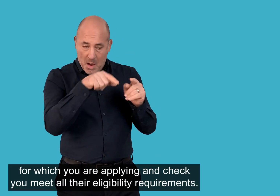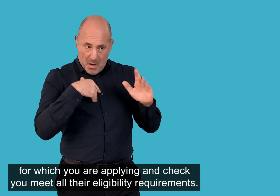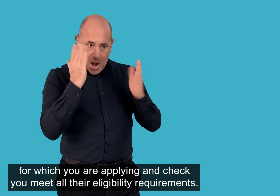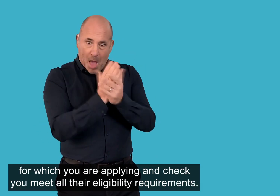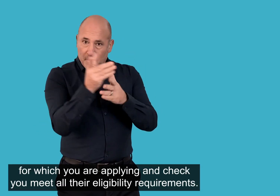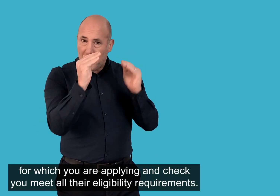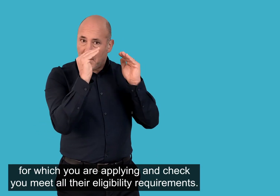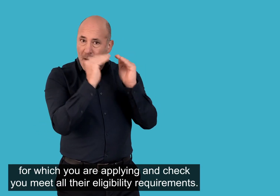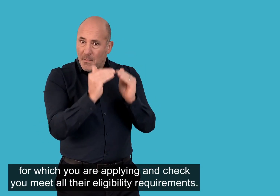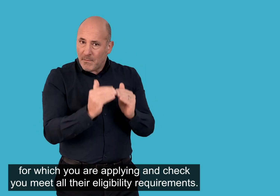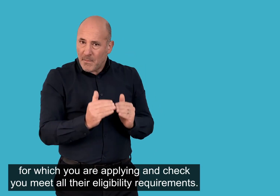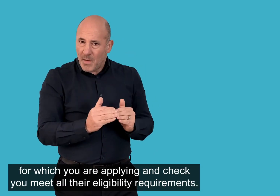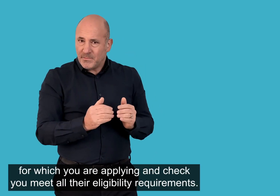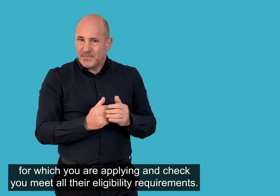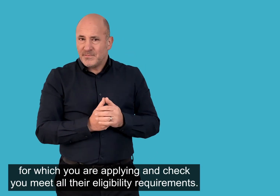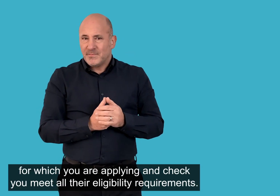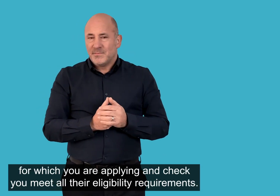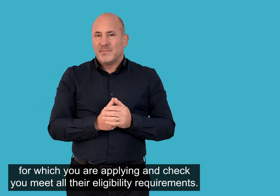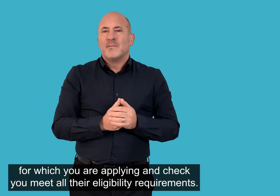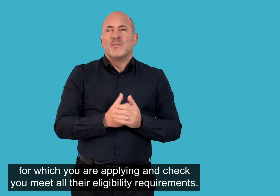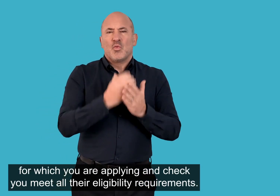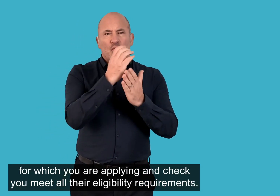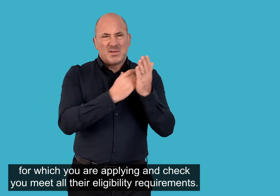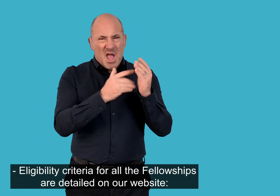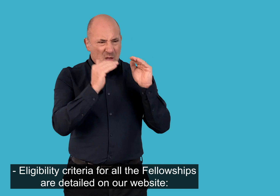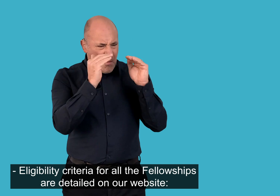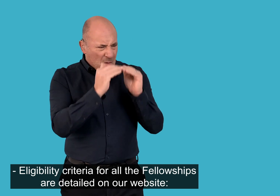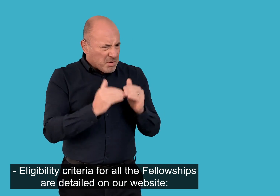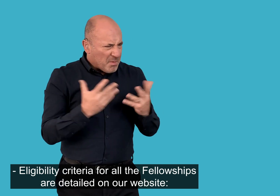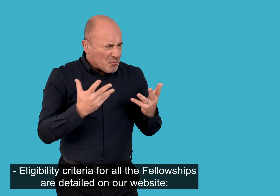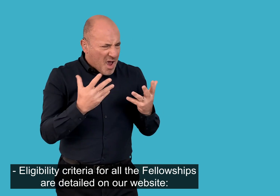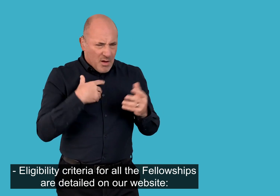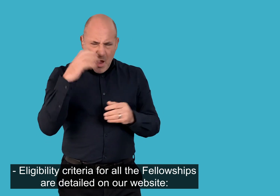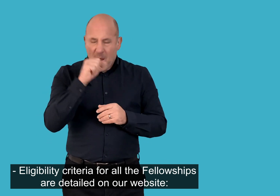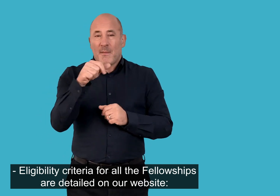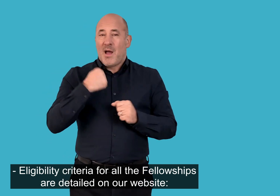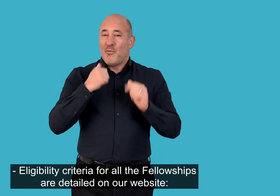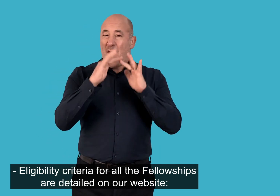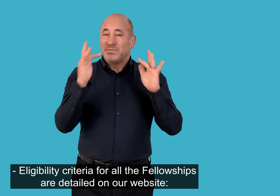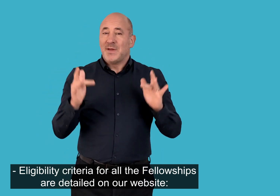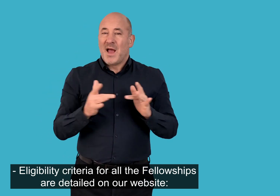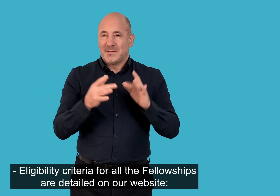all the eligibility requirements. Eligibility criteria for all the fellowships are detailed on our website